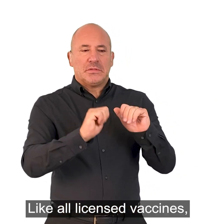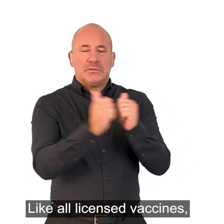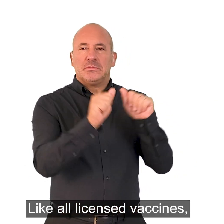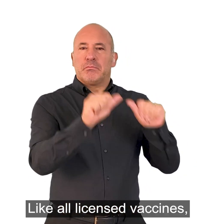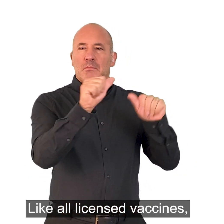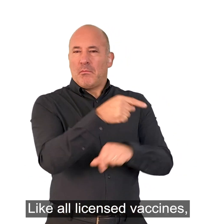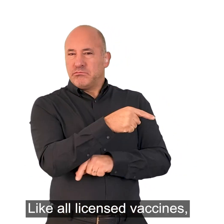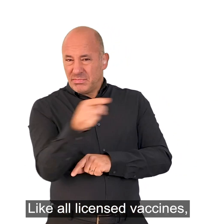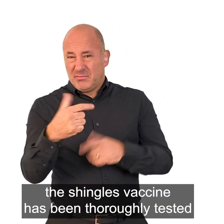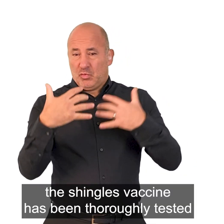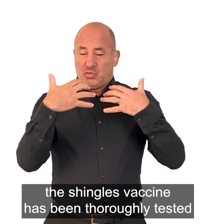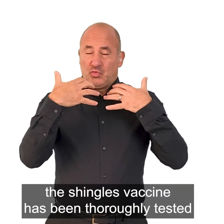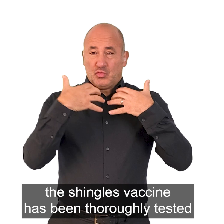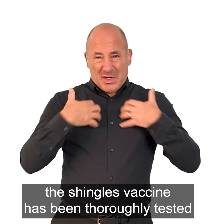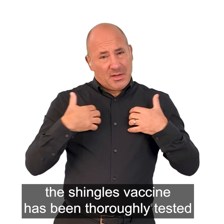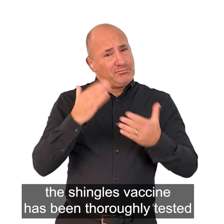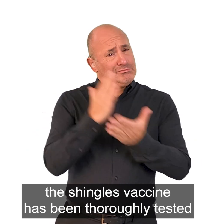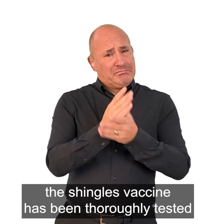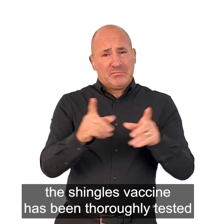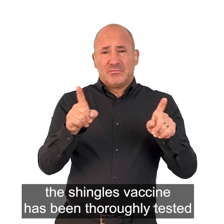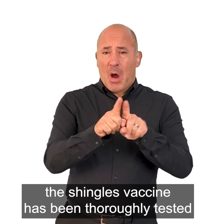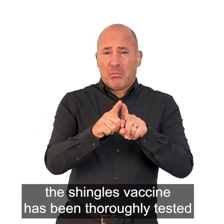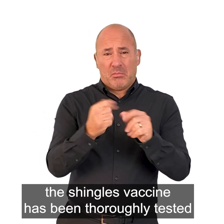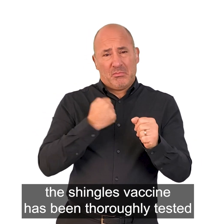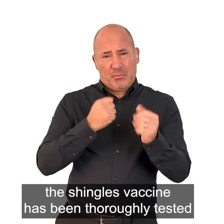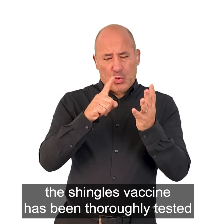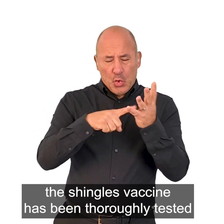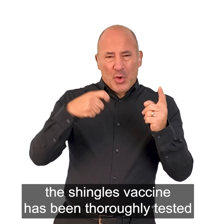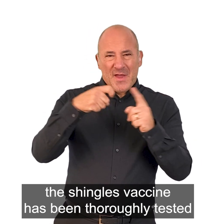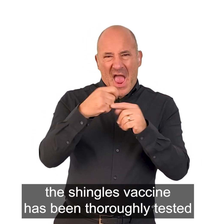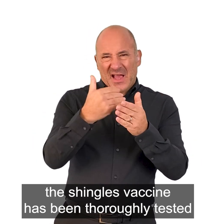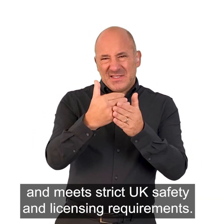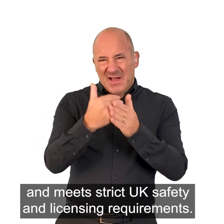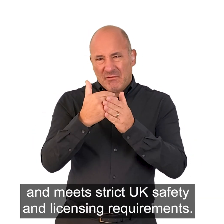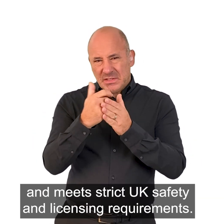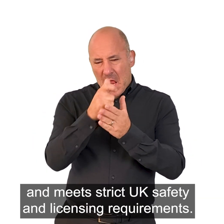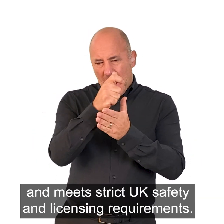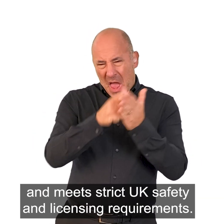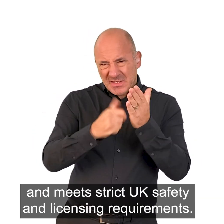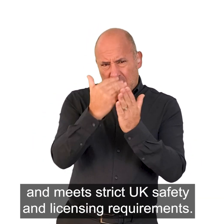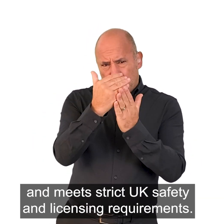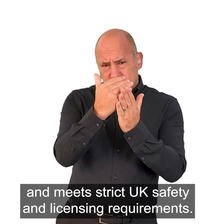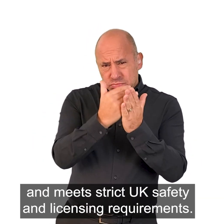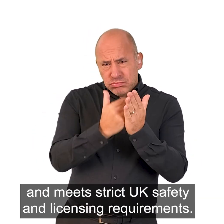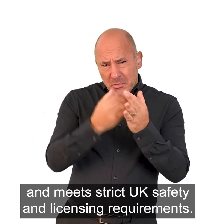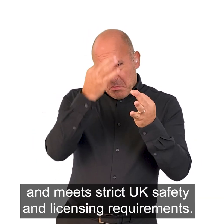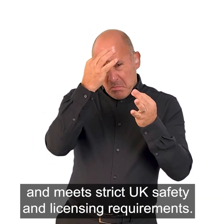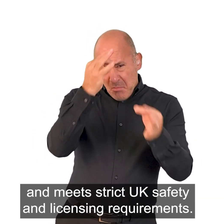the shingles vaccine has been thoroughly tested and meets strict UK safety and